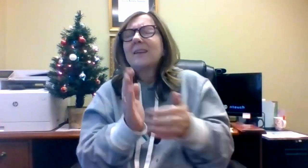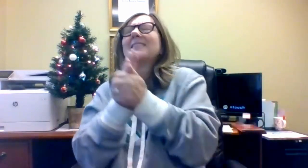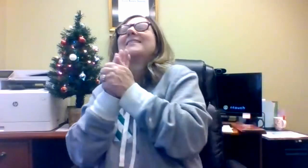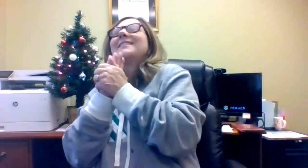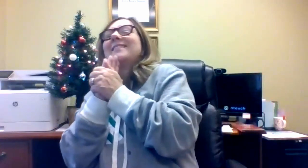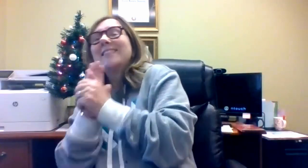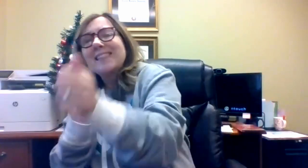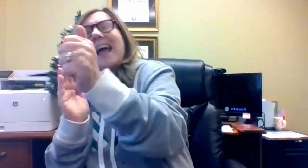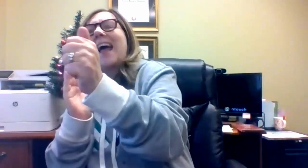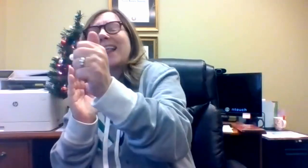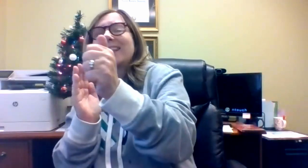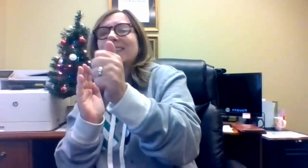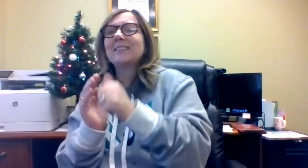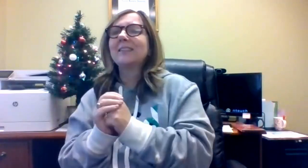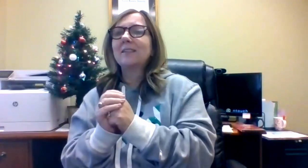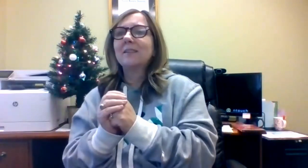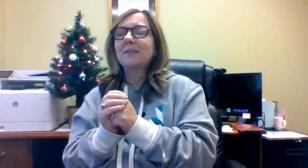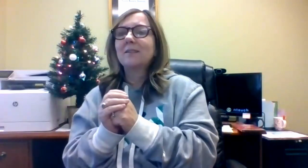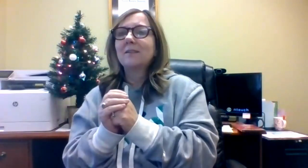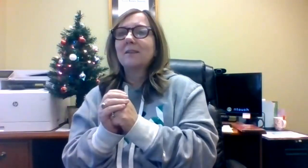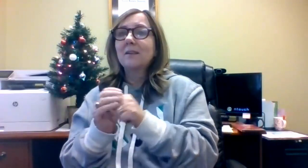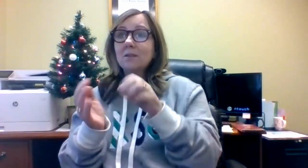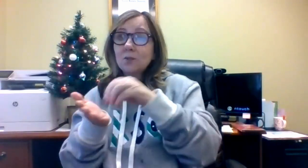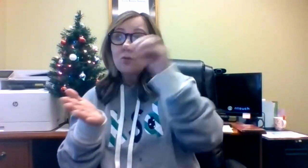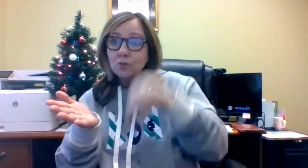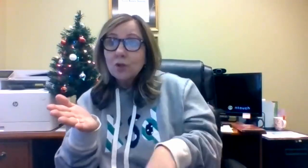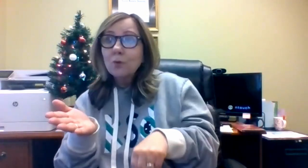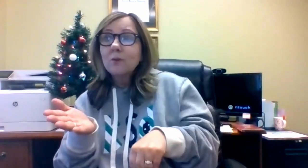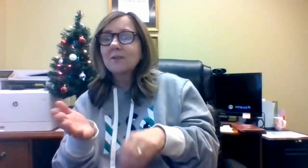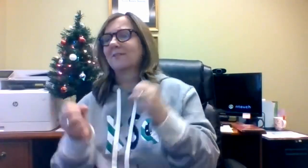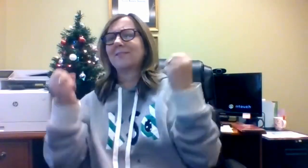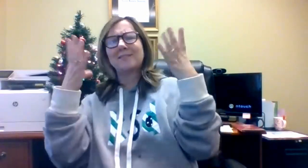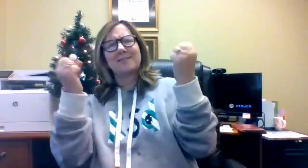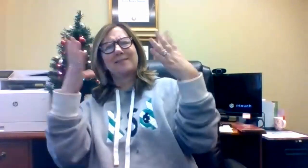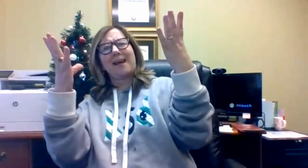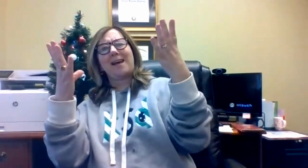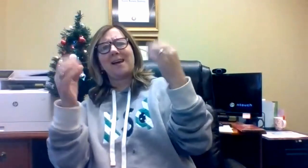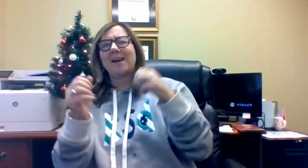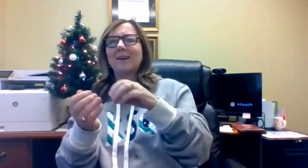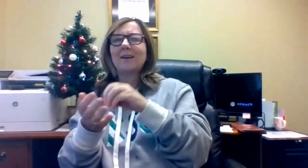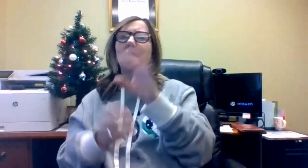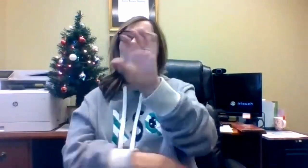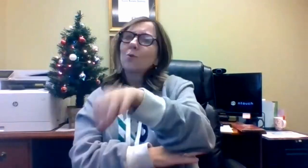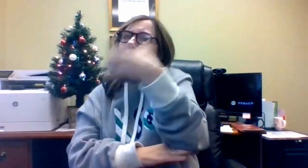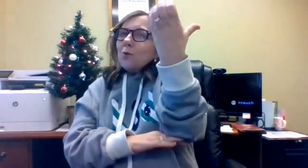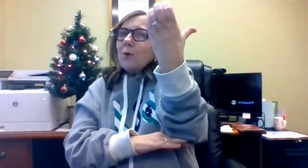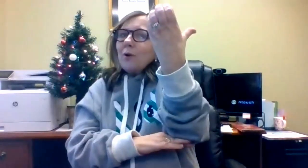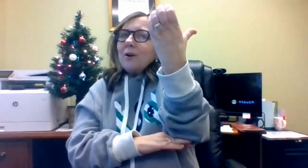We have made plans while we're gone for some talented students to sign some